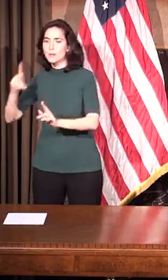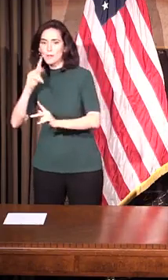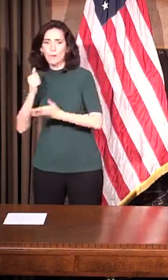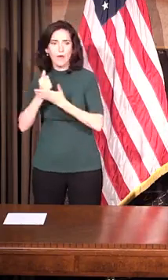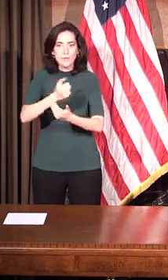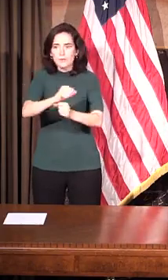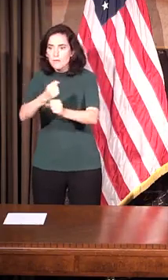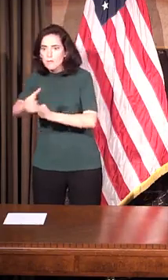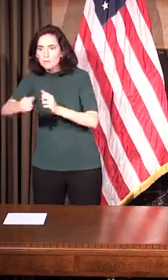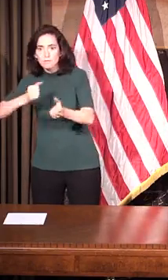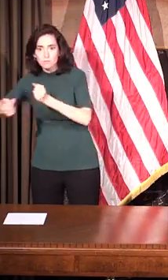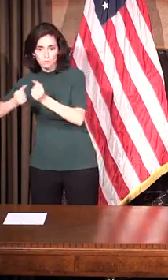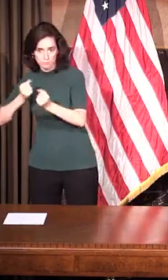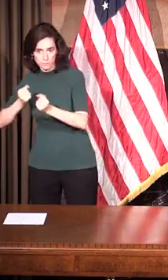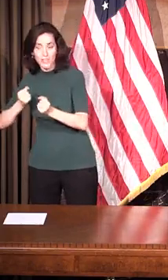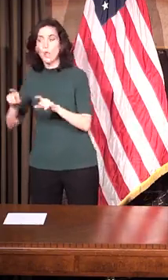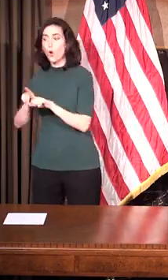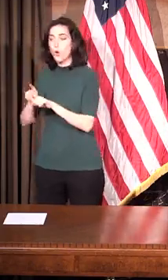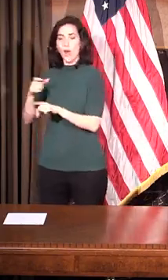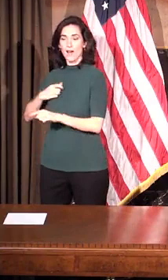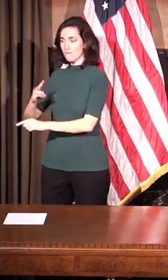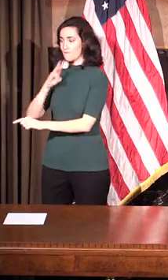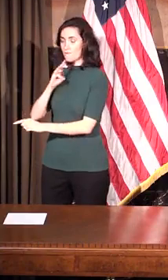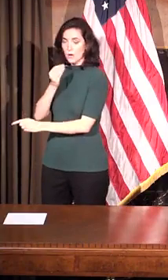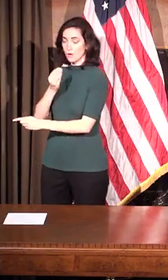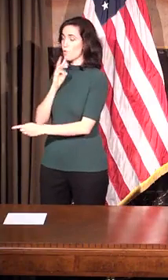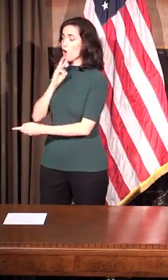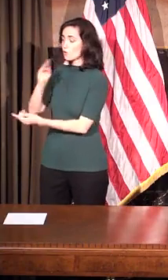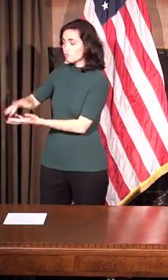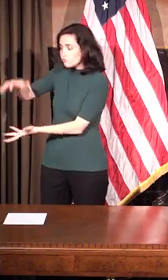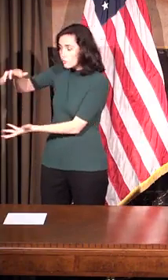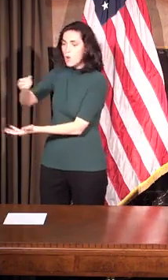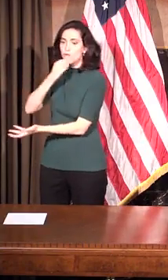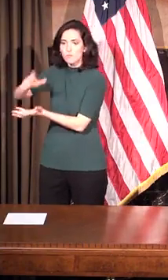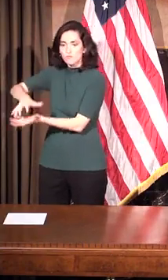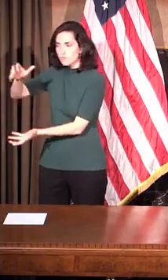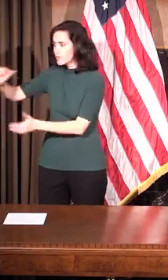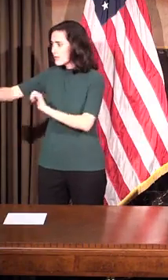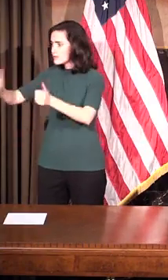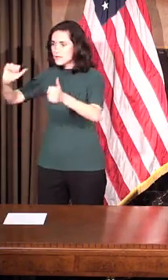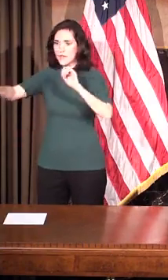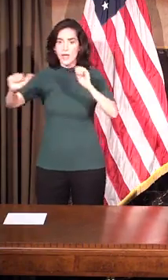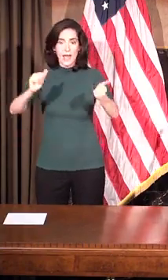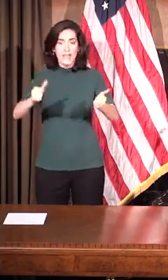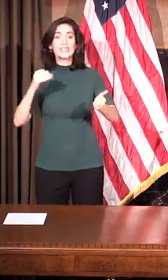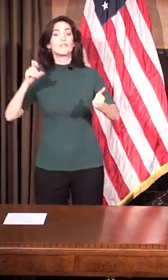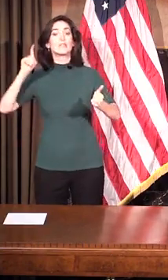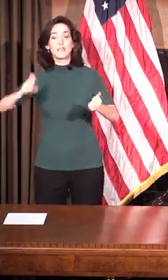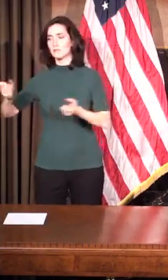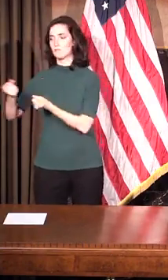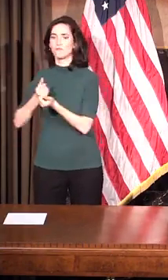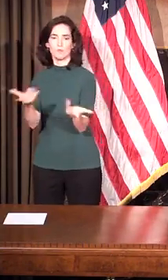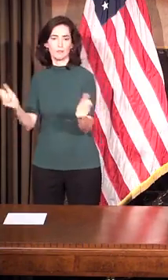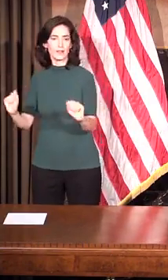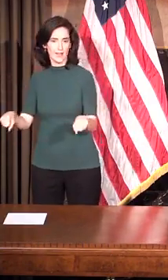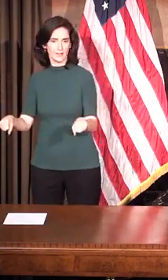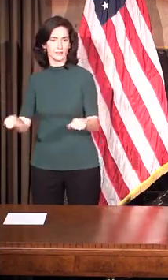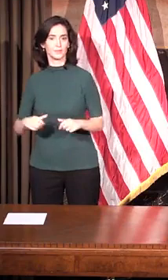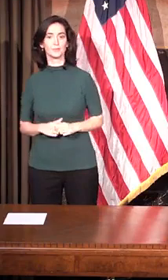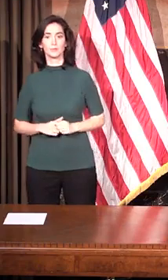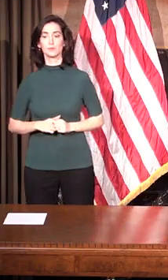water pre-staged for post-storm distribution should that be necessary. On top of preparing for Zeta,